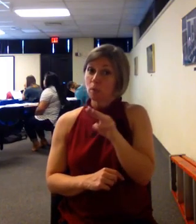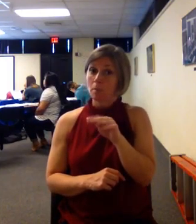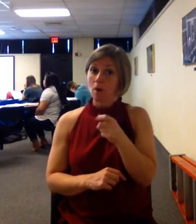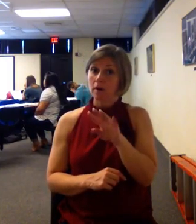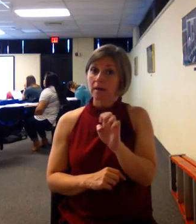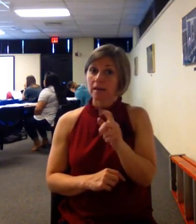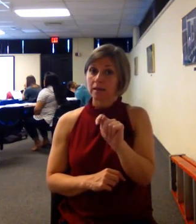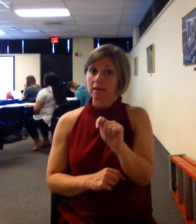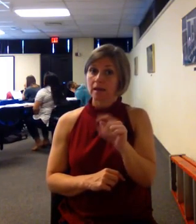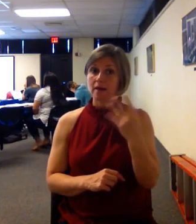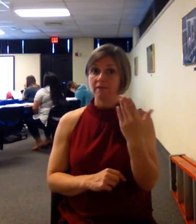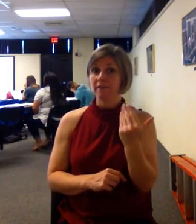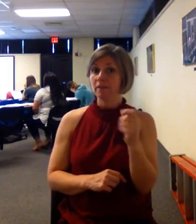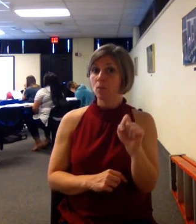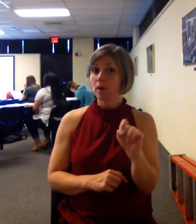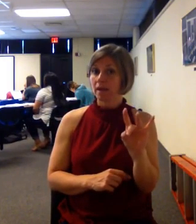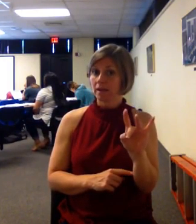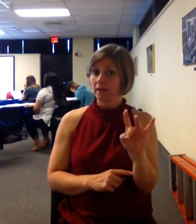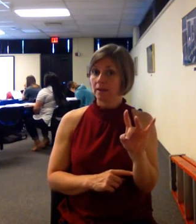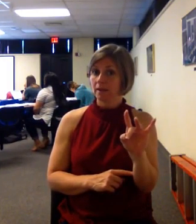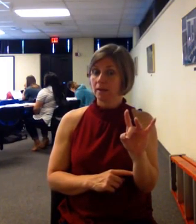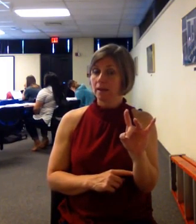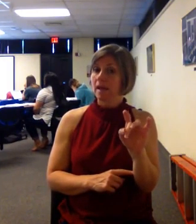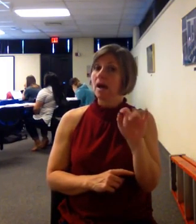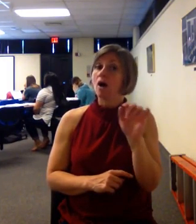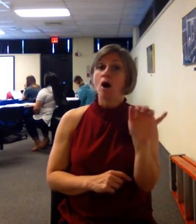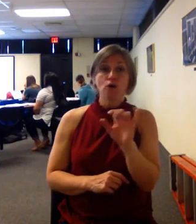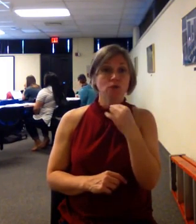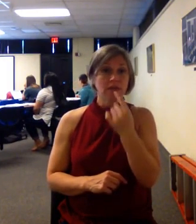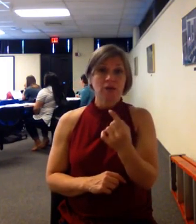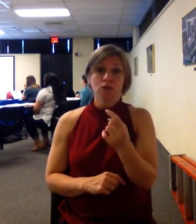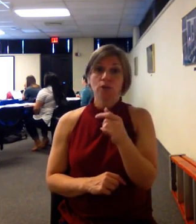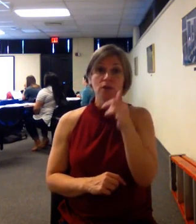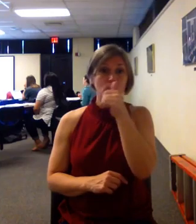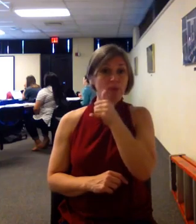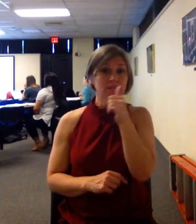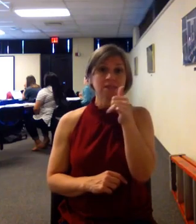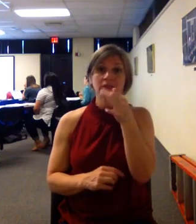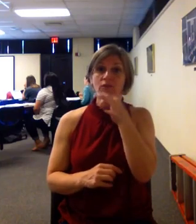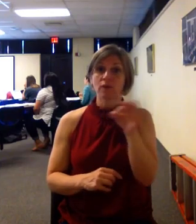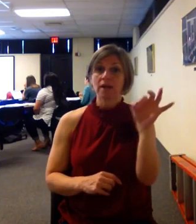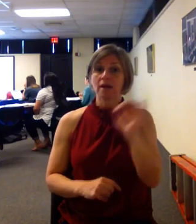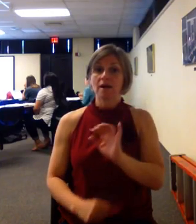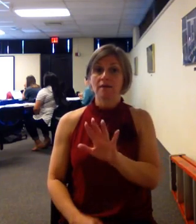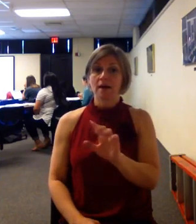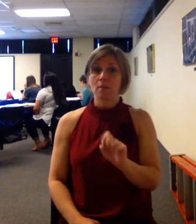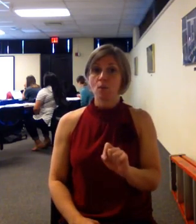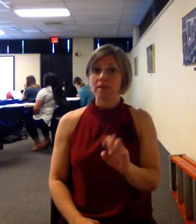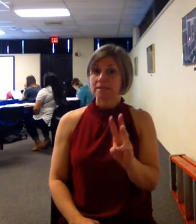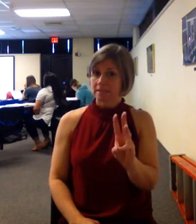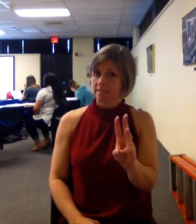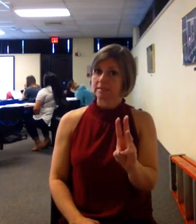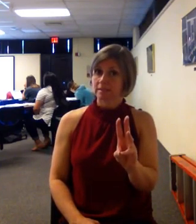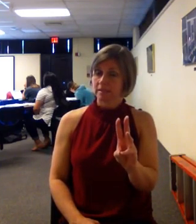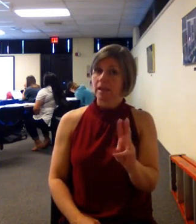15.8, and he's telling you the risk-free of the 5.6, and he's asking you